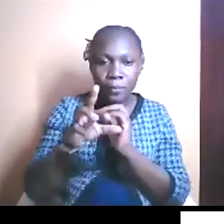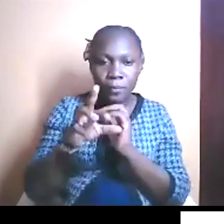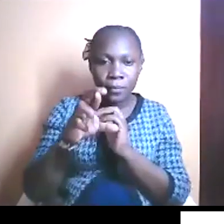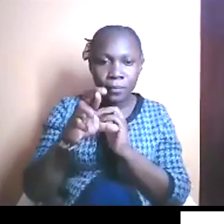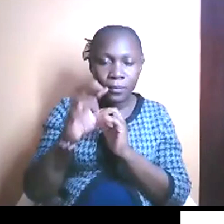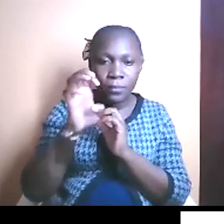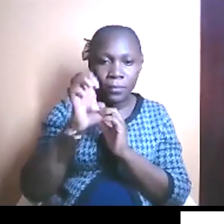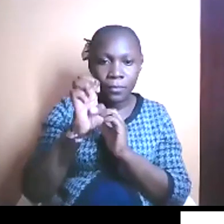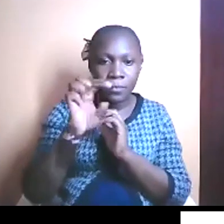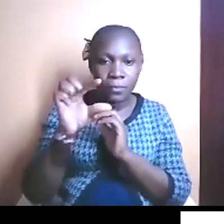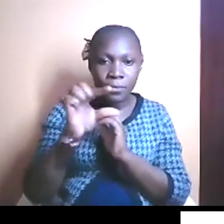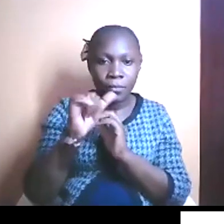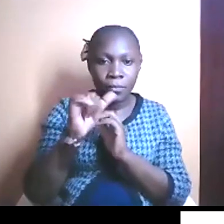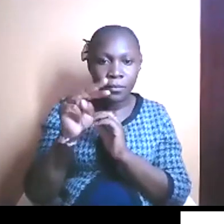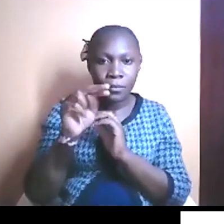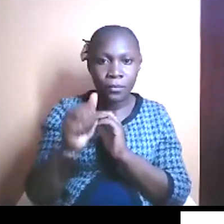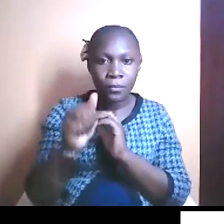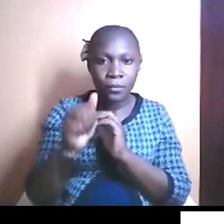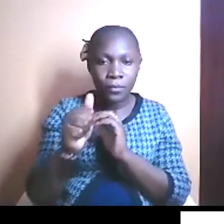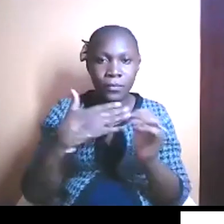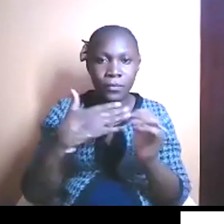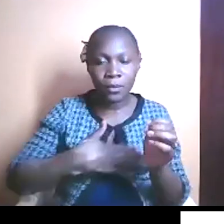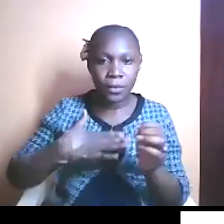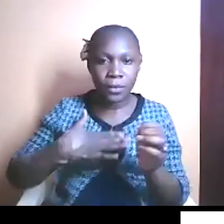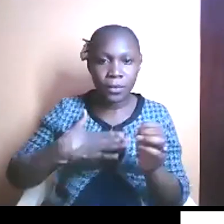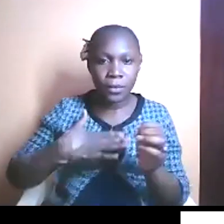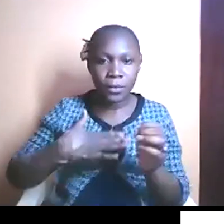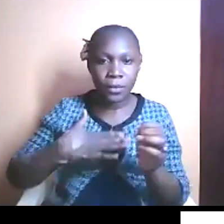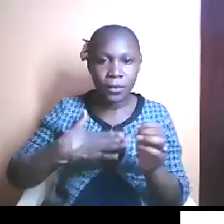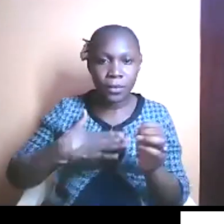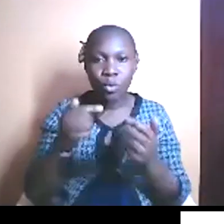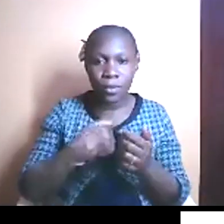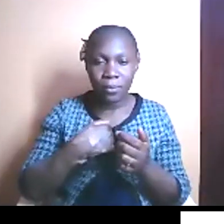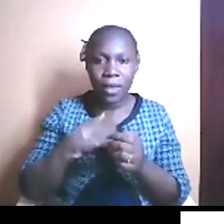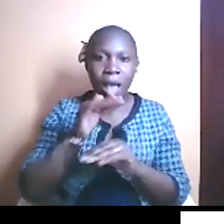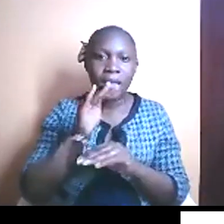question. Allow us not to ask it here because Joyce is a